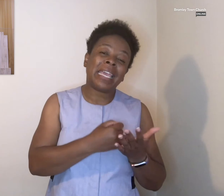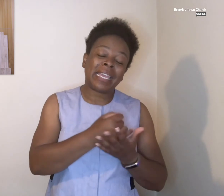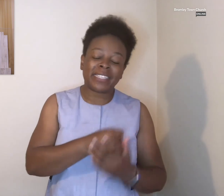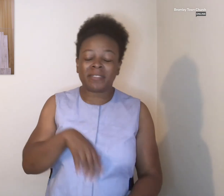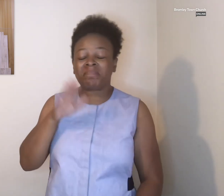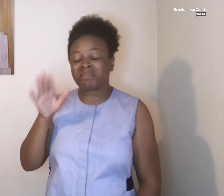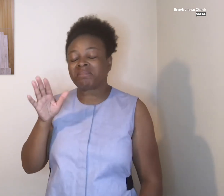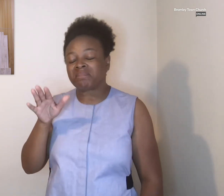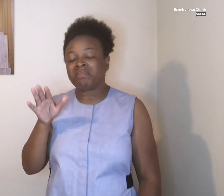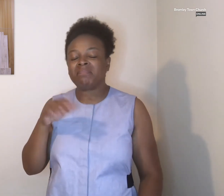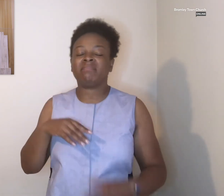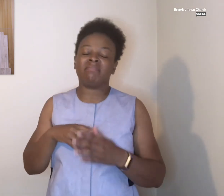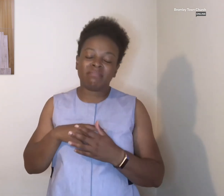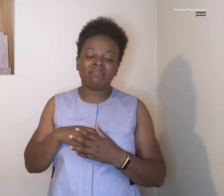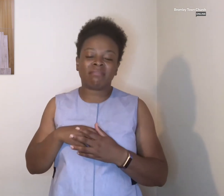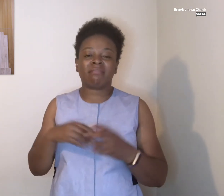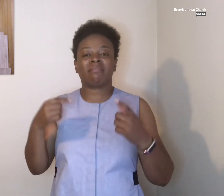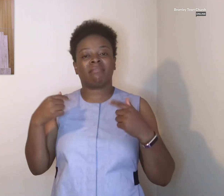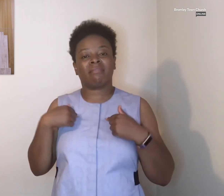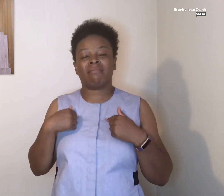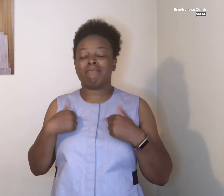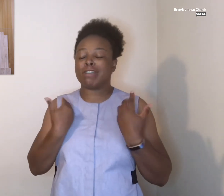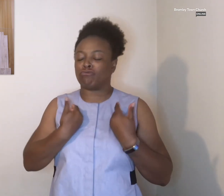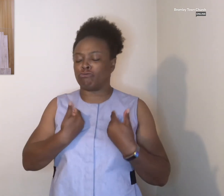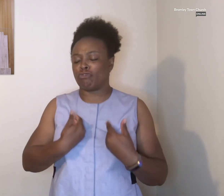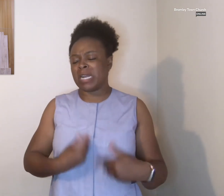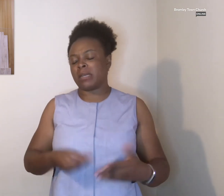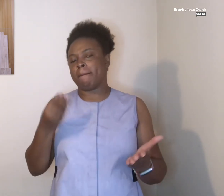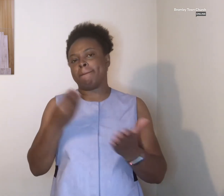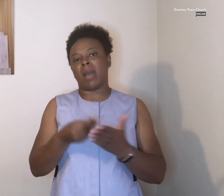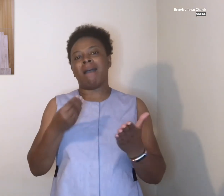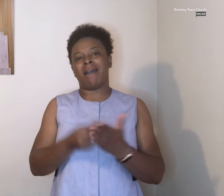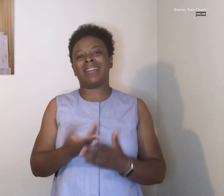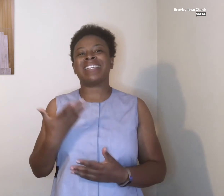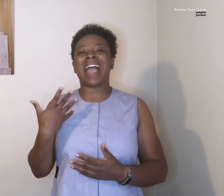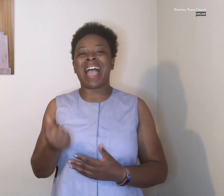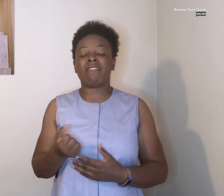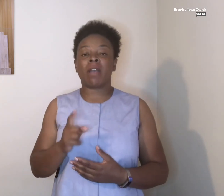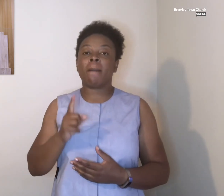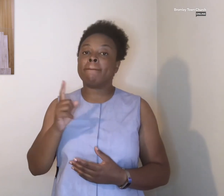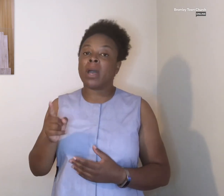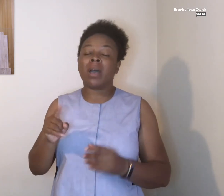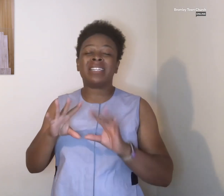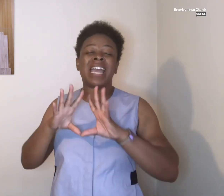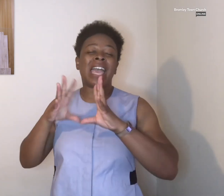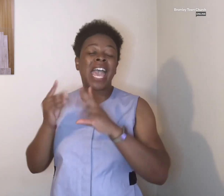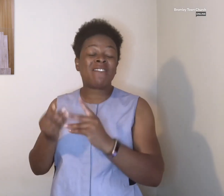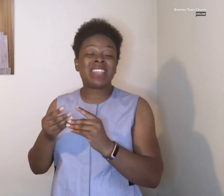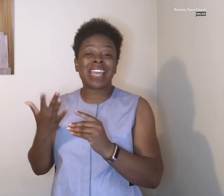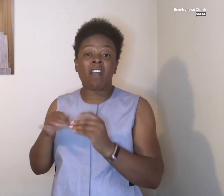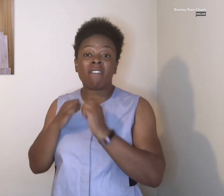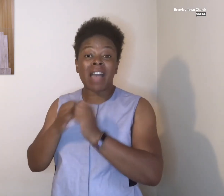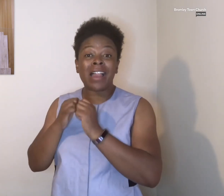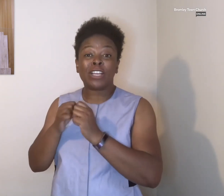and he said, listen, he said, I have all the money I need, but I have lost everything of value that I